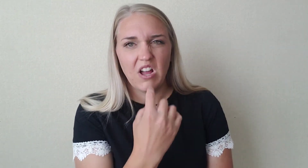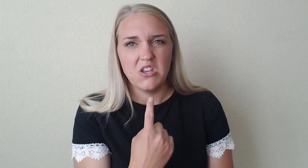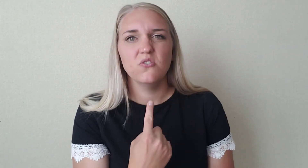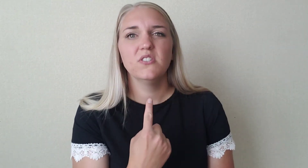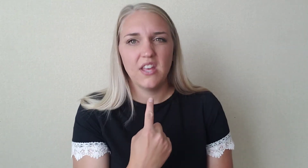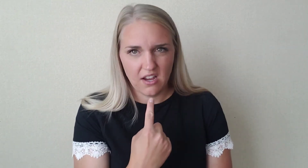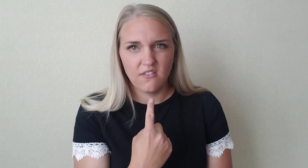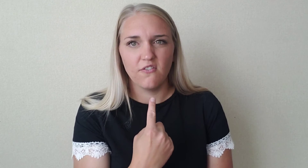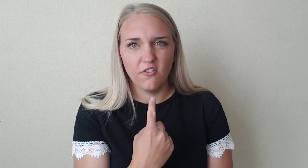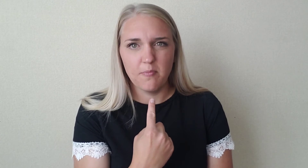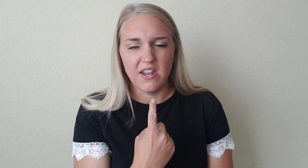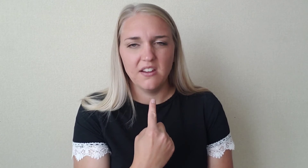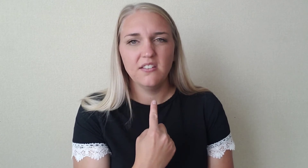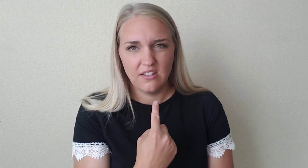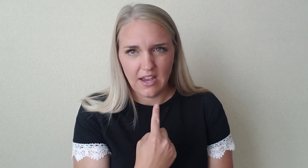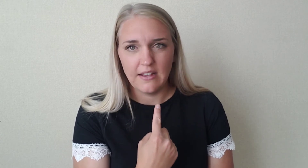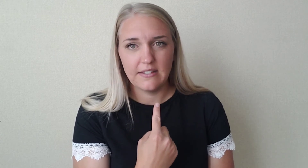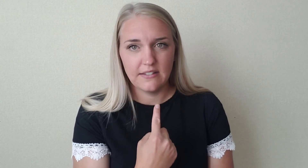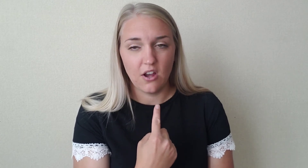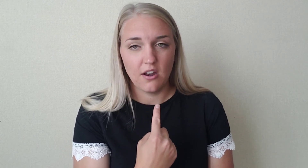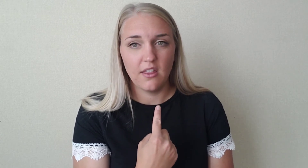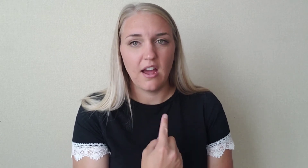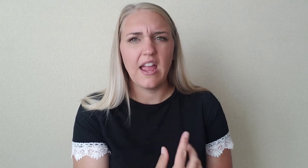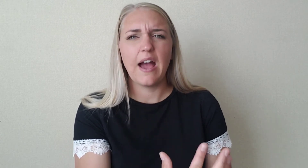you use that confirming yes nod that I am